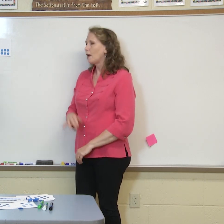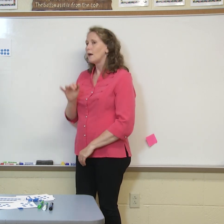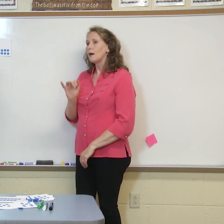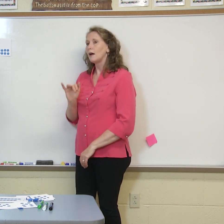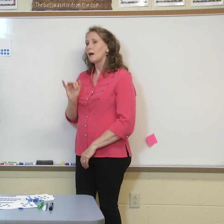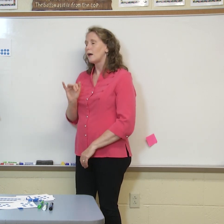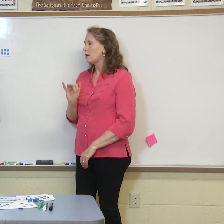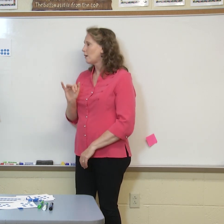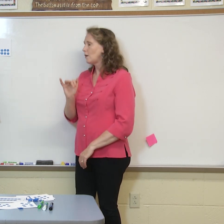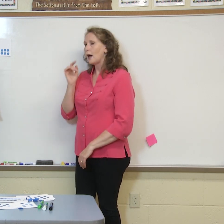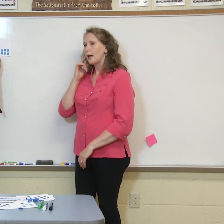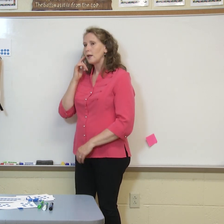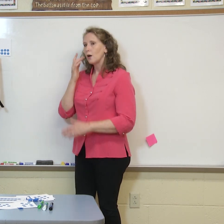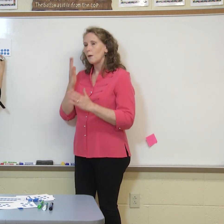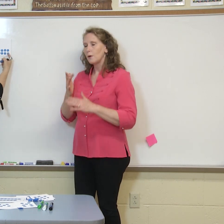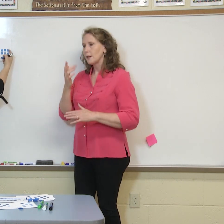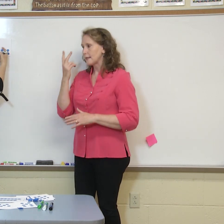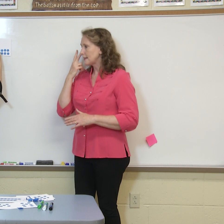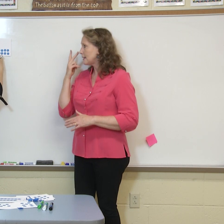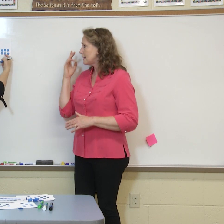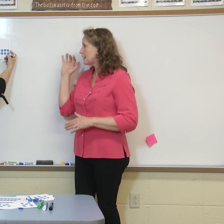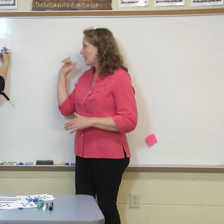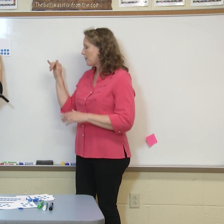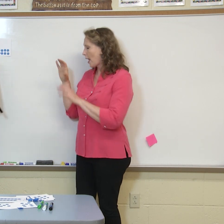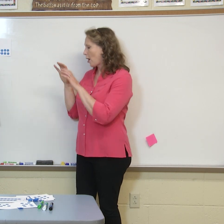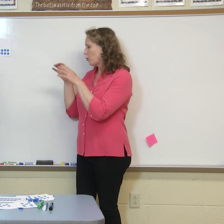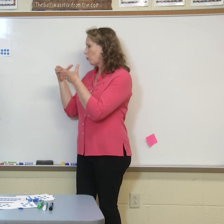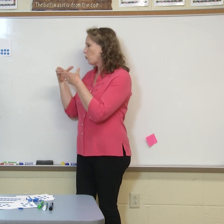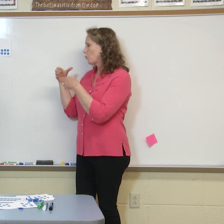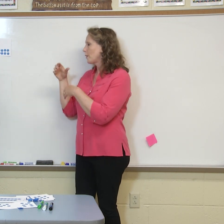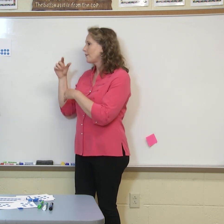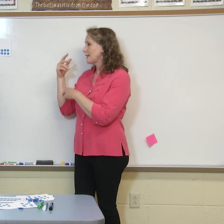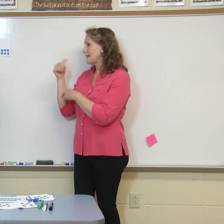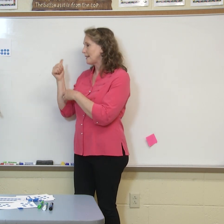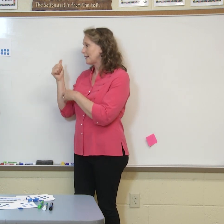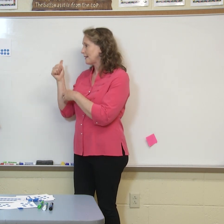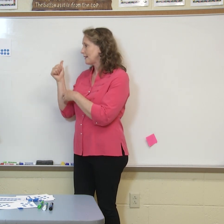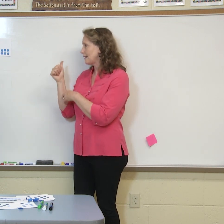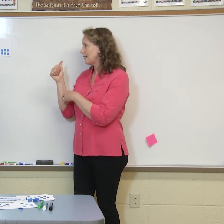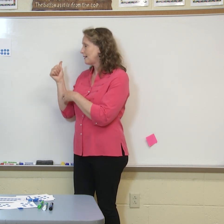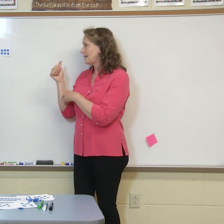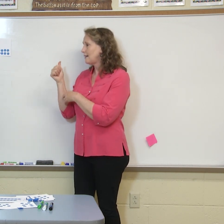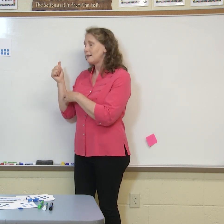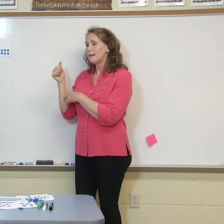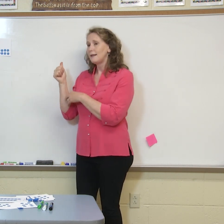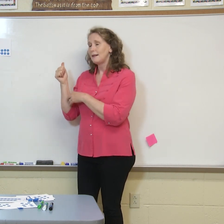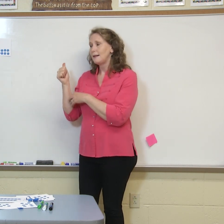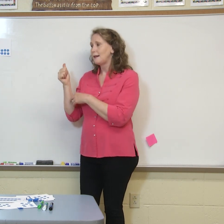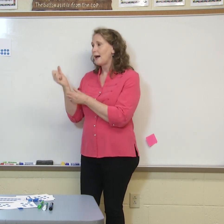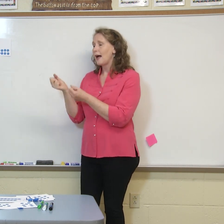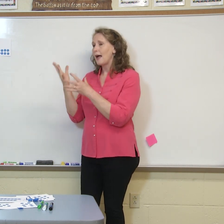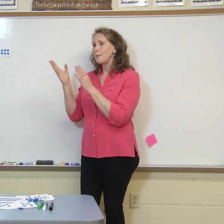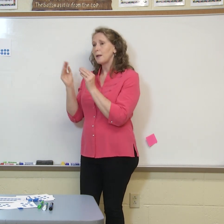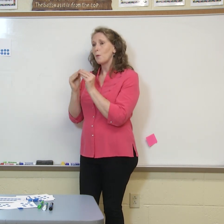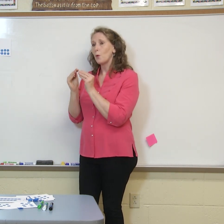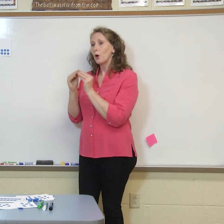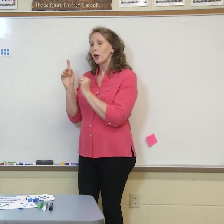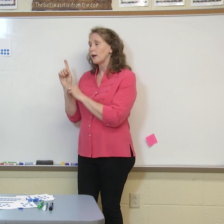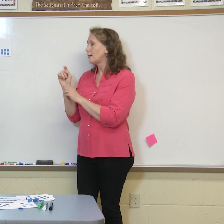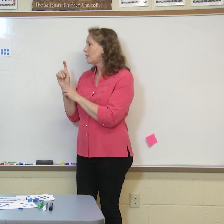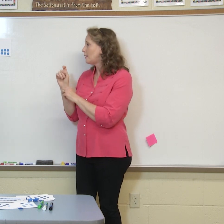Oh, I hear someone sees this group of 10 dots. 10. And how many more?